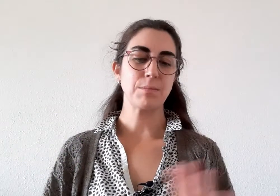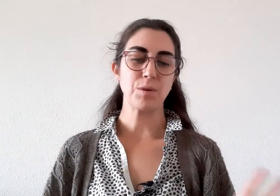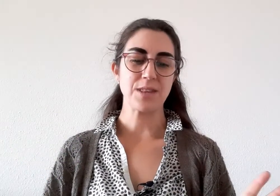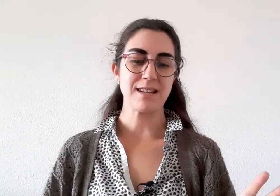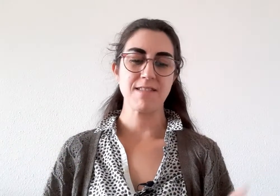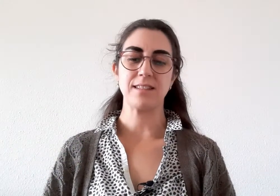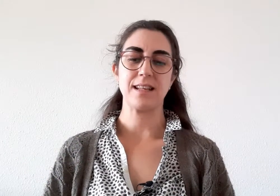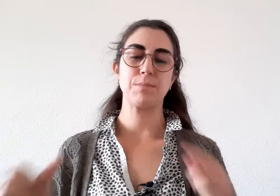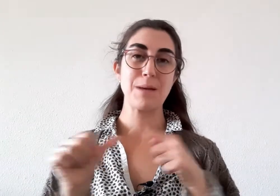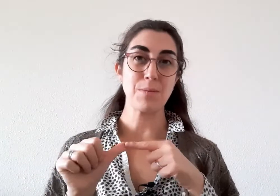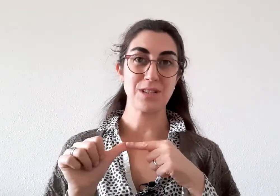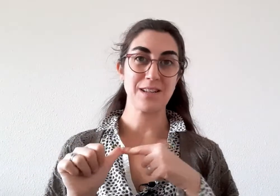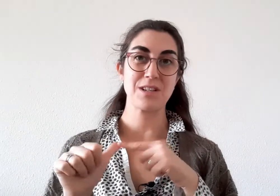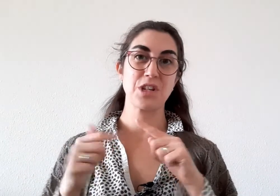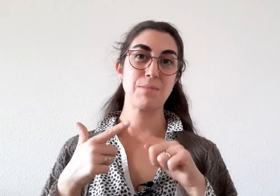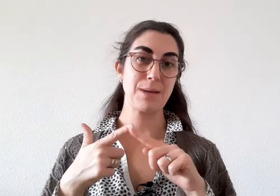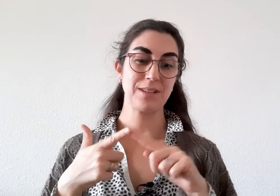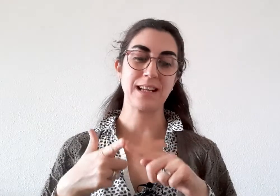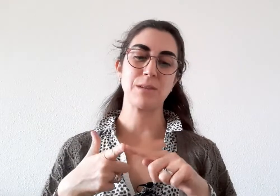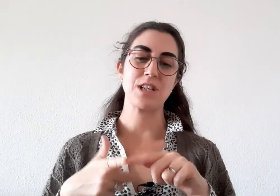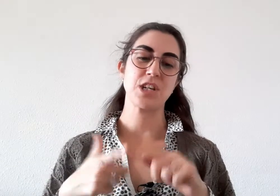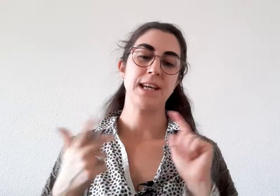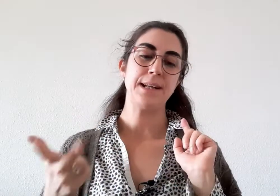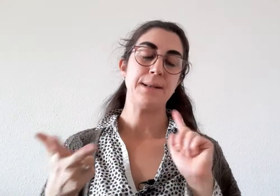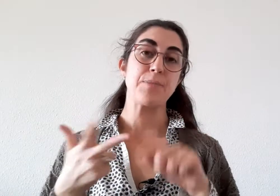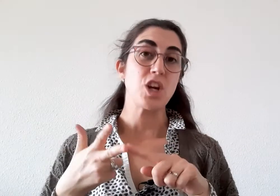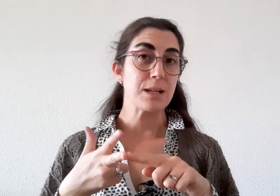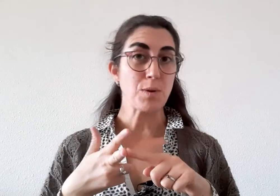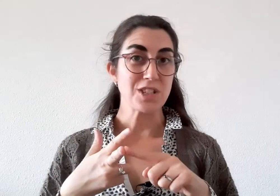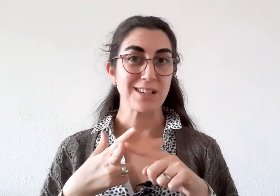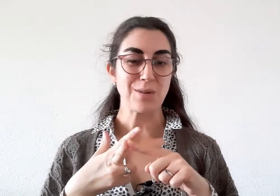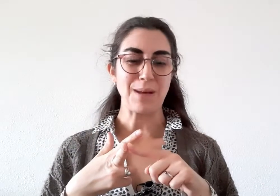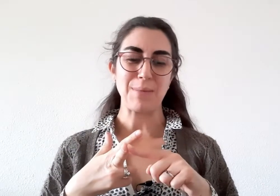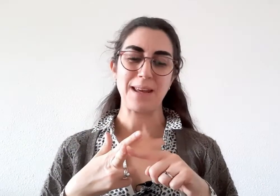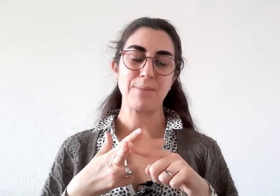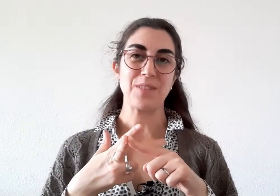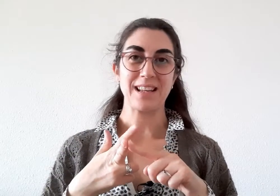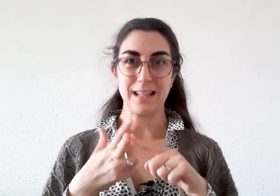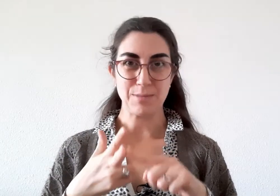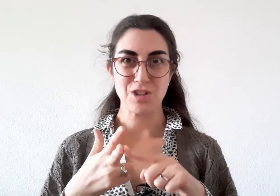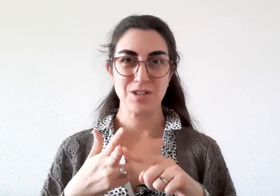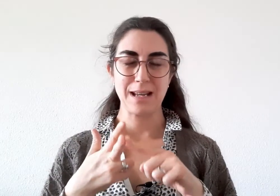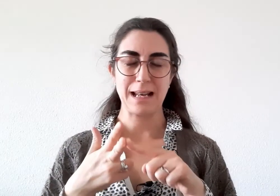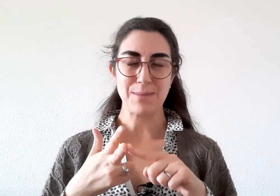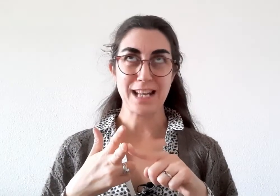with any of these things, baby body language, baby sign language, early potting your baby, like